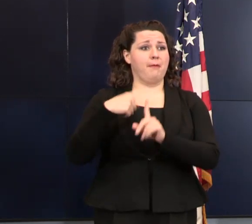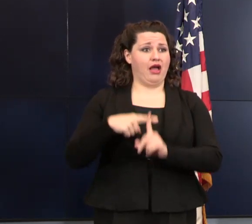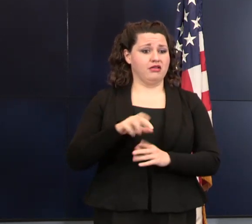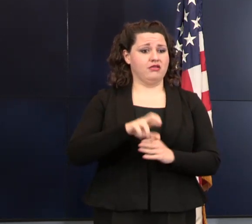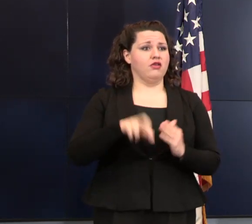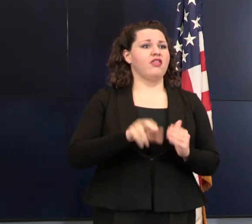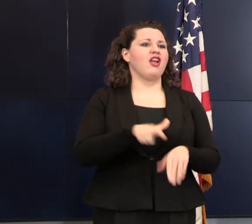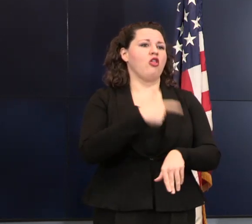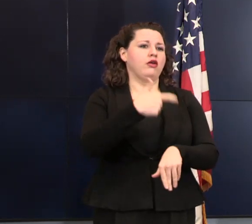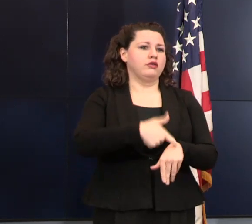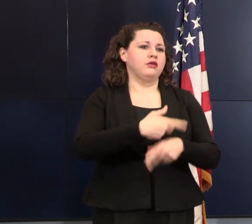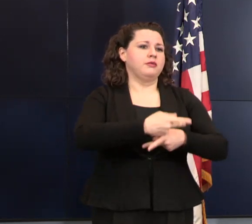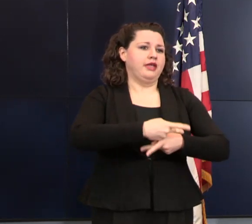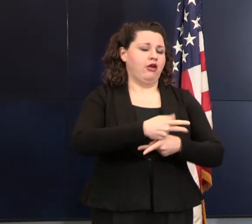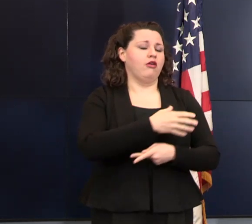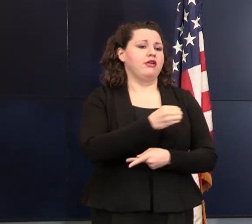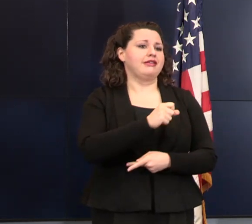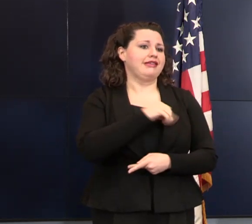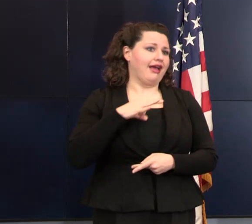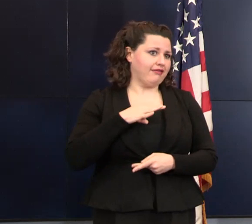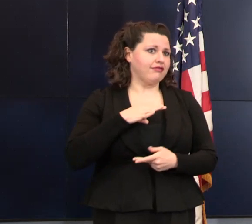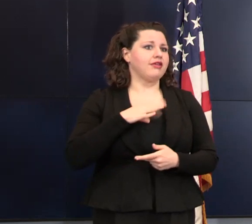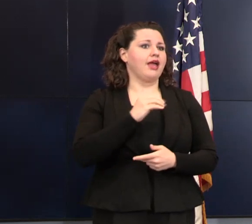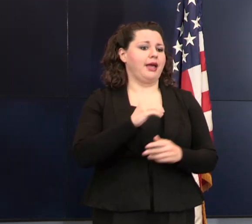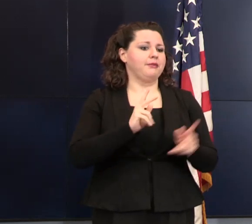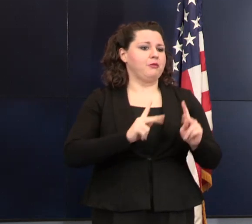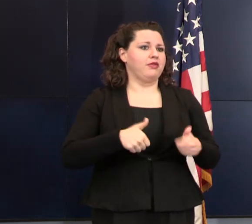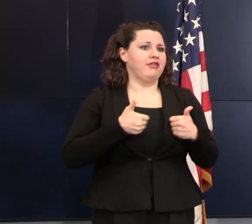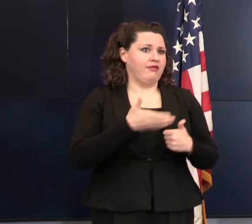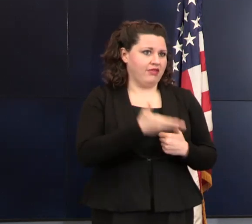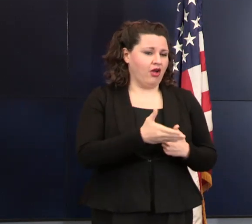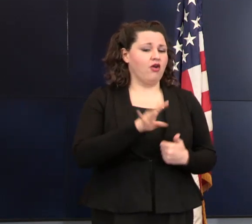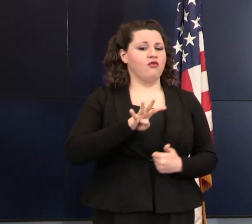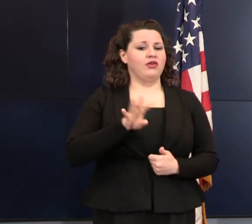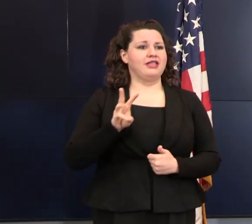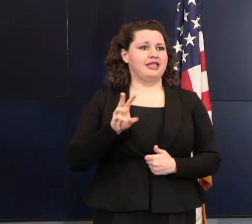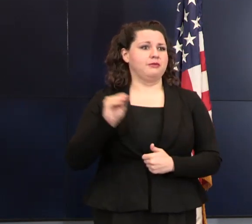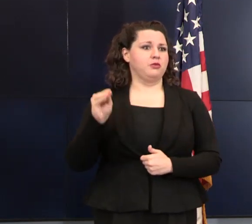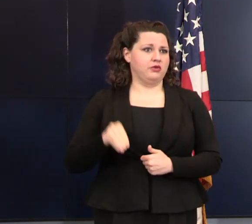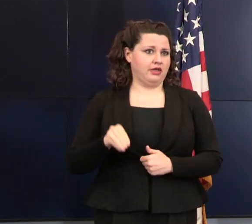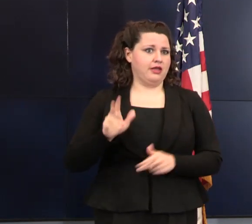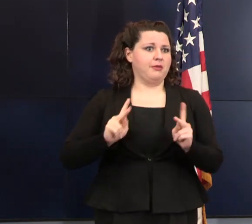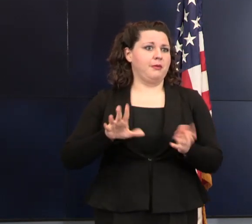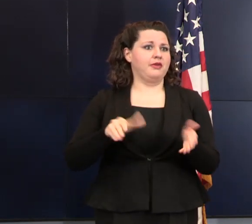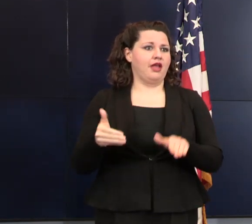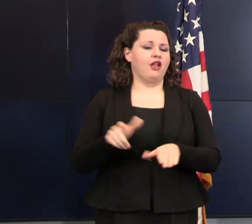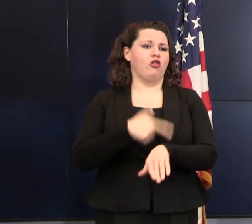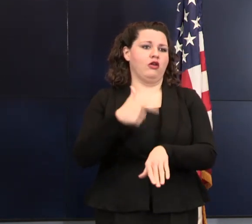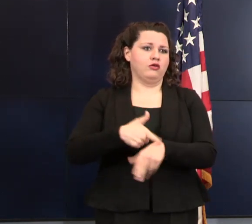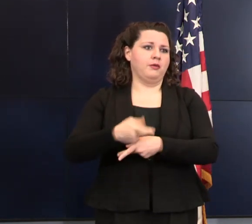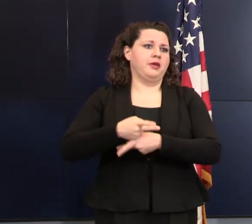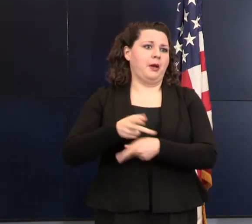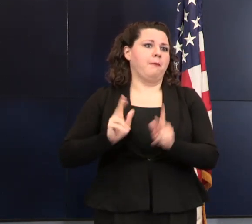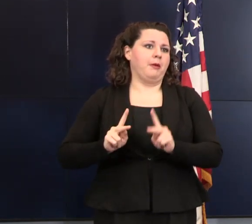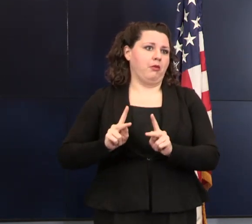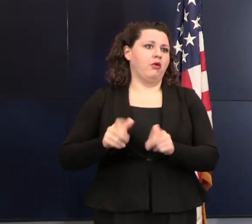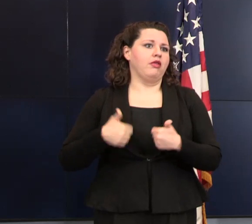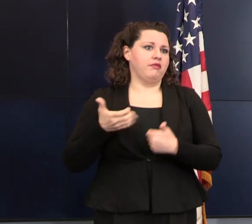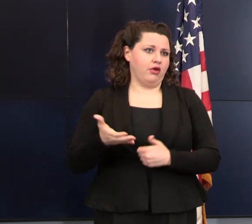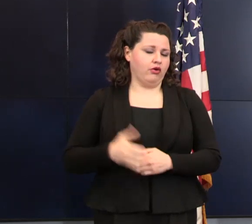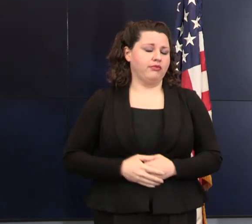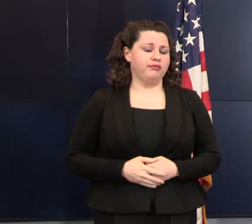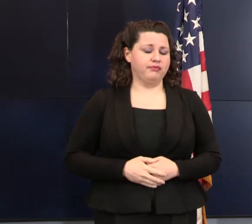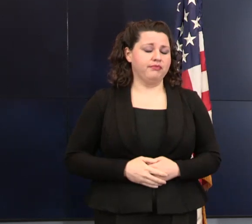care staff and residents, and 46% of the deaths have been long-term care residents. So many Iowans